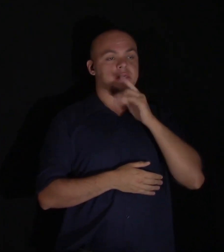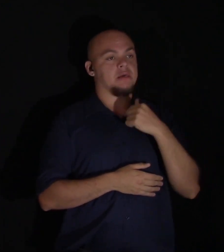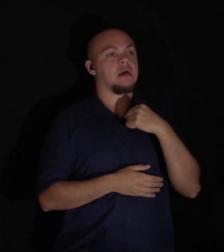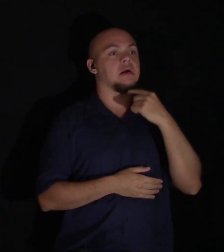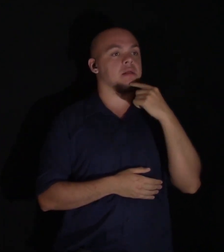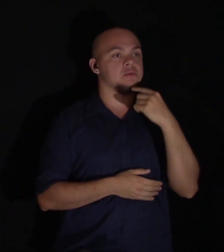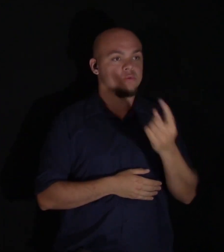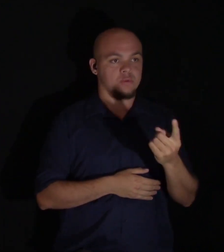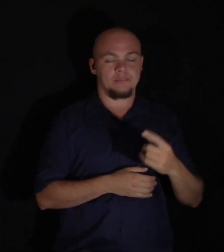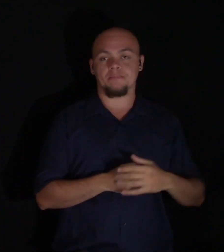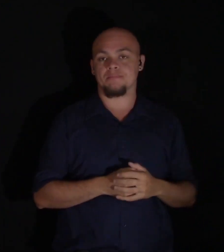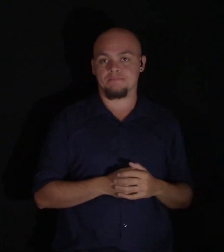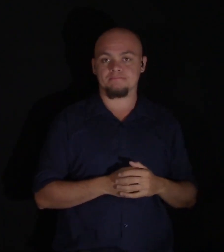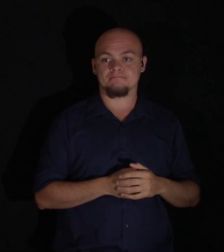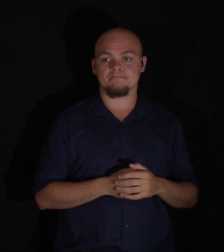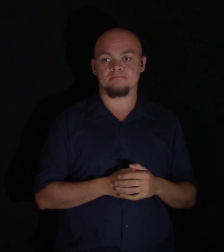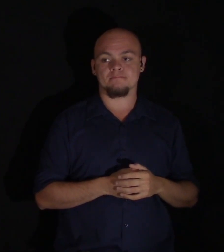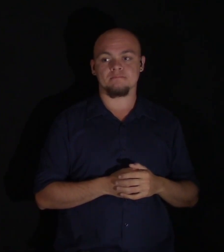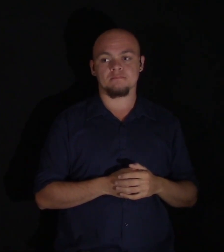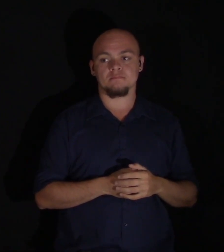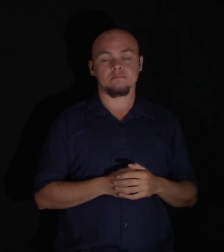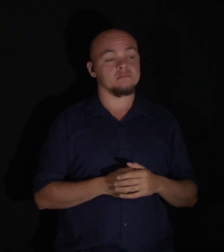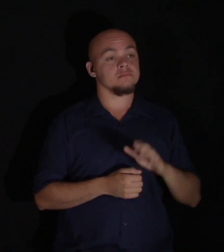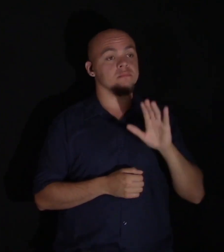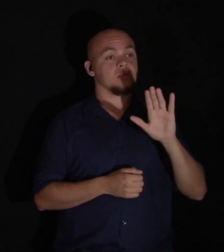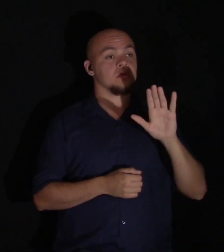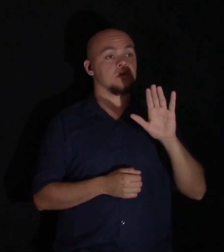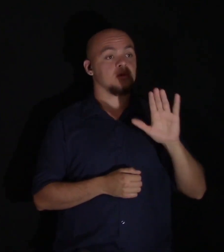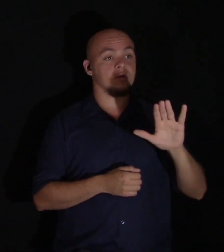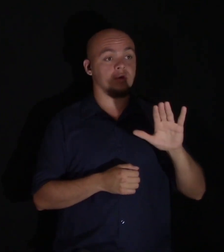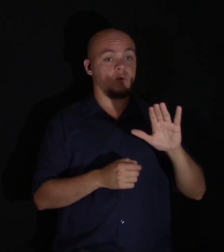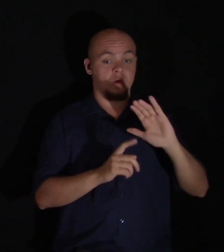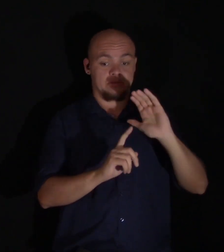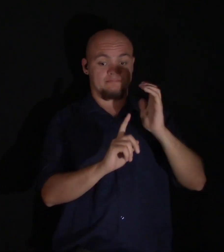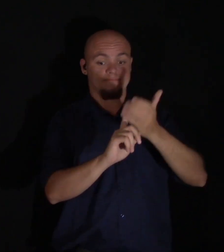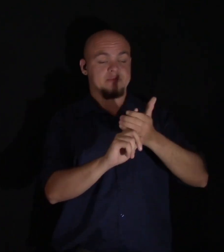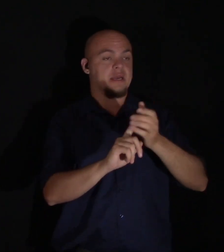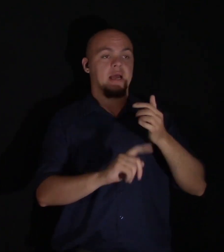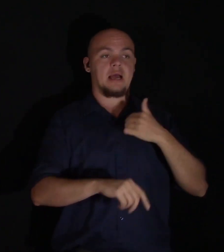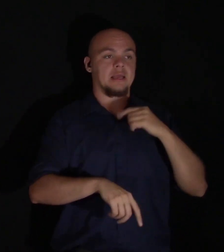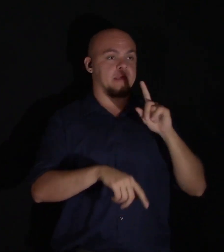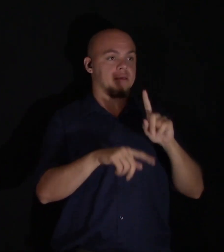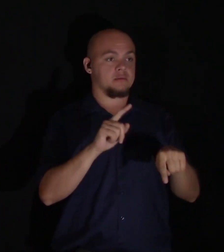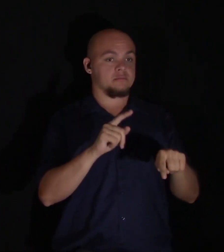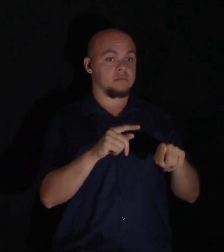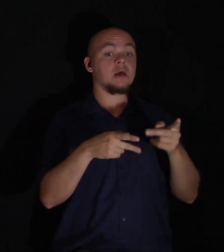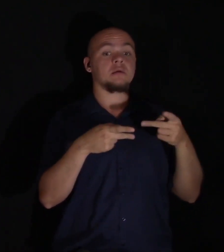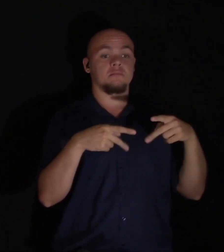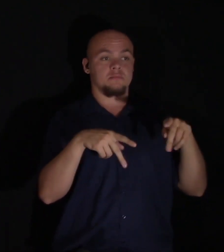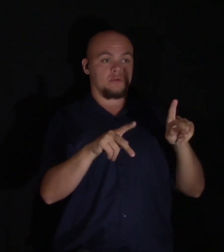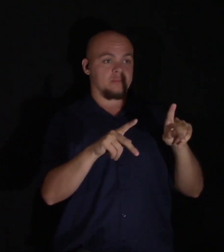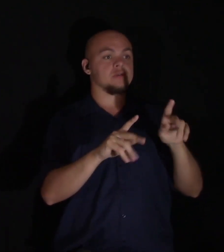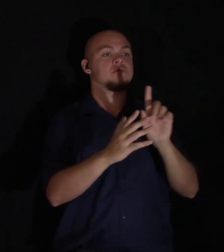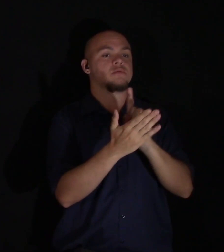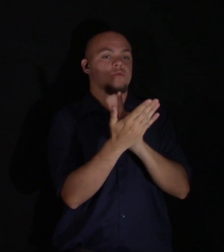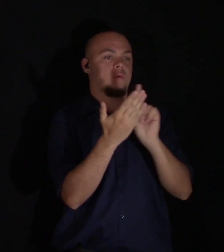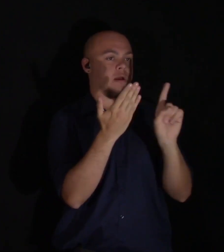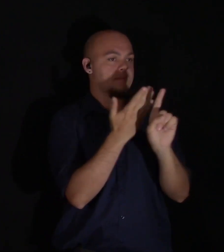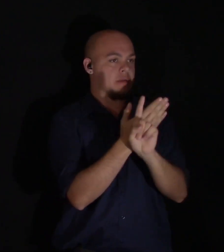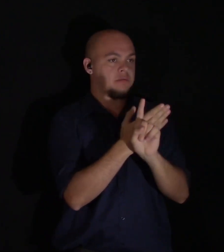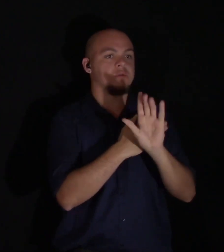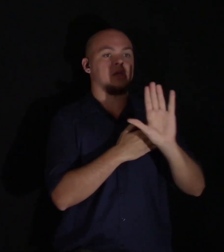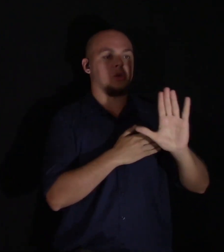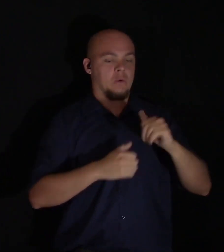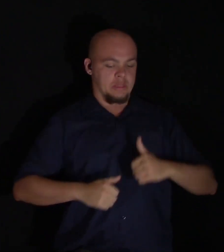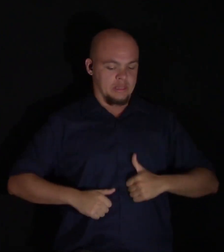him, I can no longer be your curtain to hide behind. I give you permission to come out and live